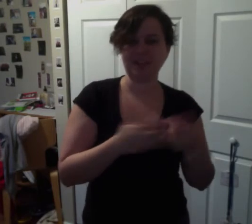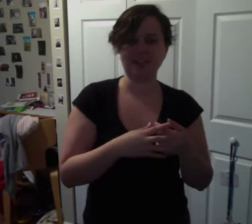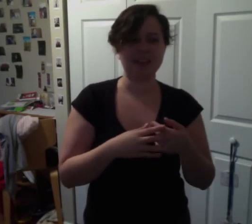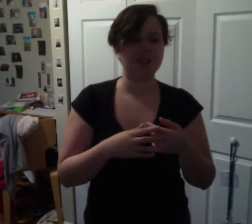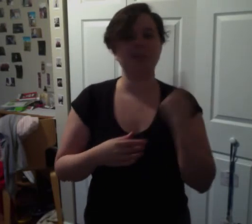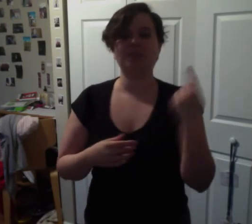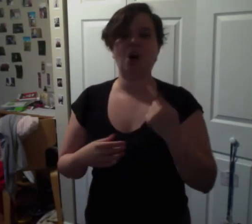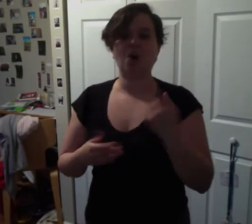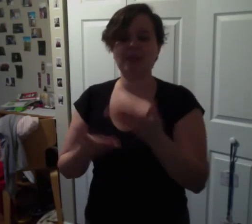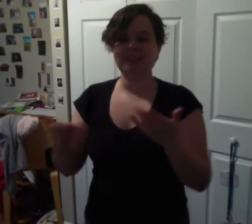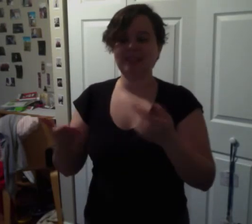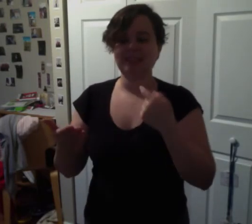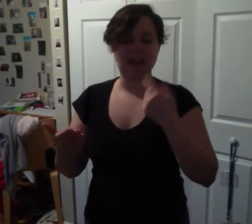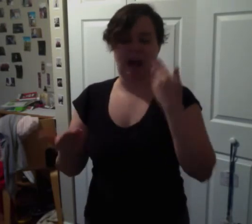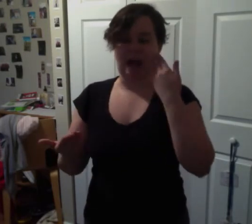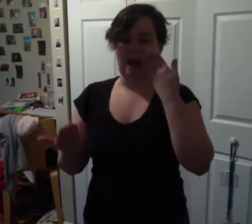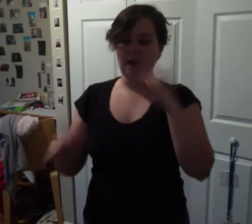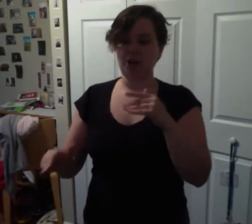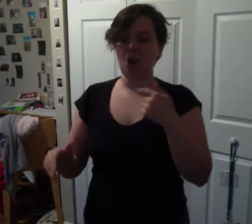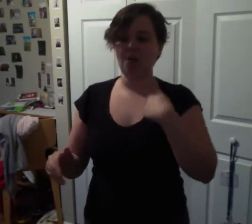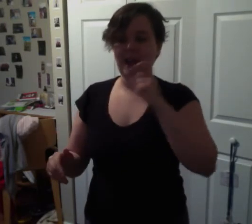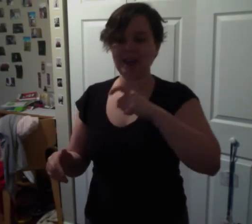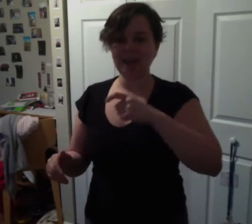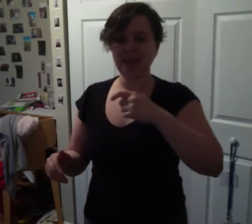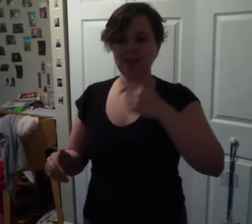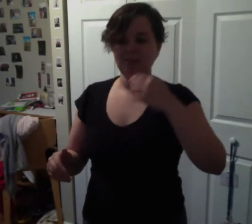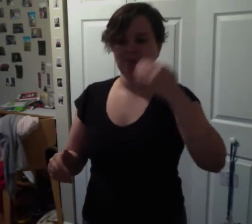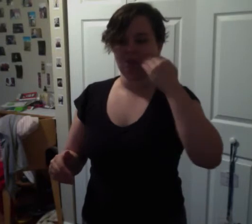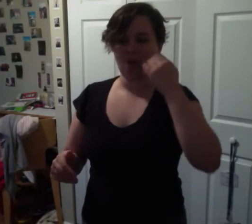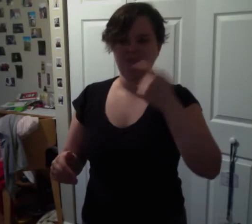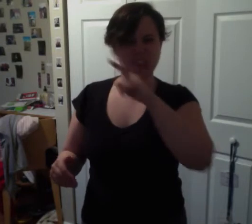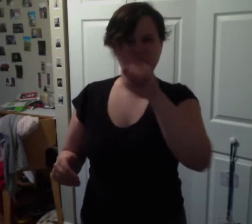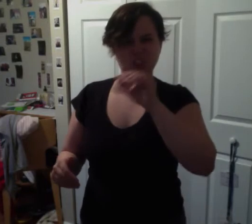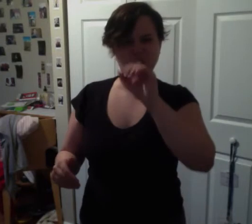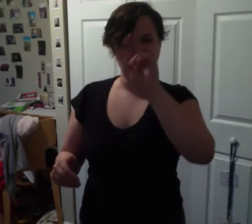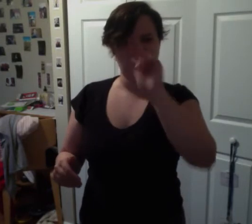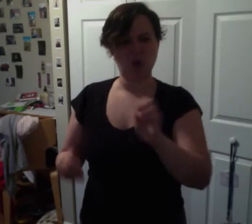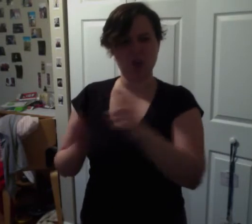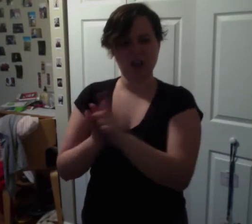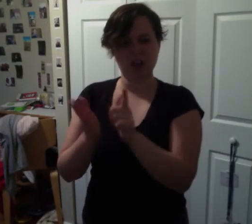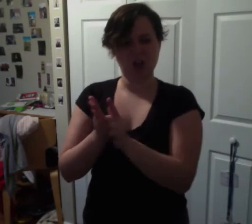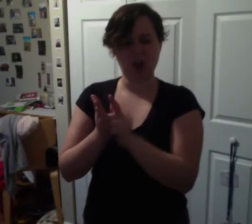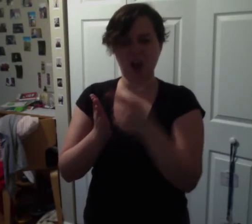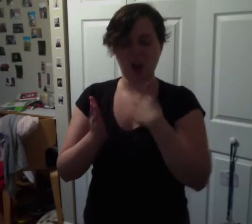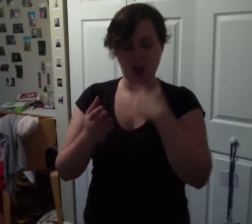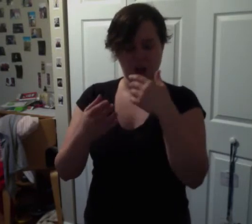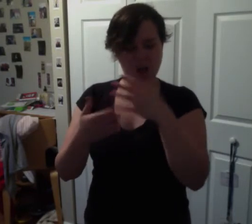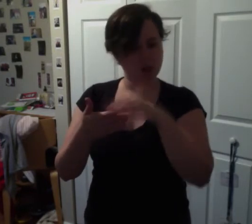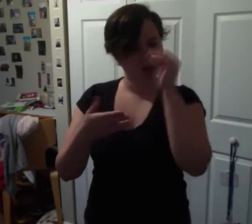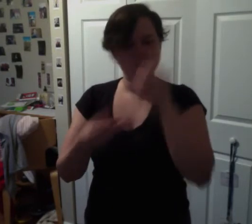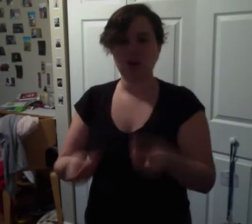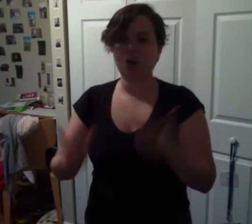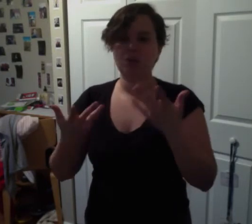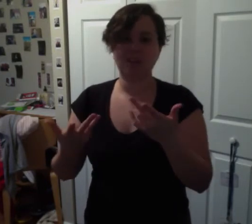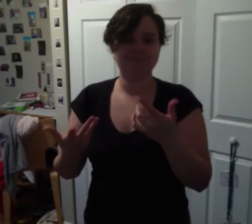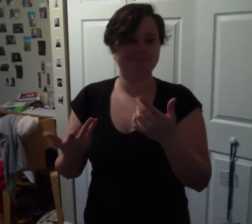mean, I've never learned so much about zoning law in my life. Never thought I'd have to. But as a result of that, I'm finding that there's not just room for